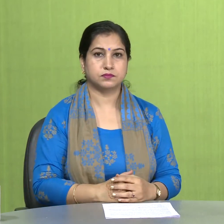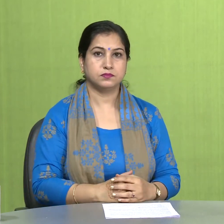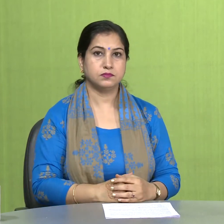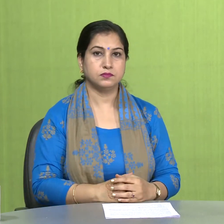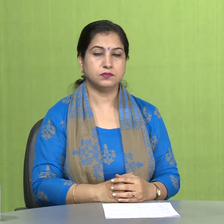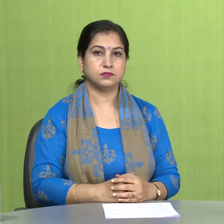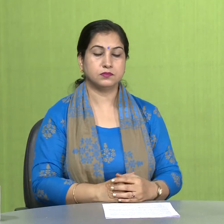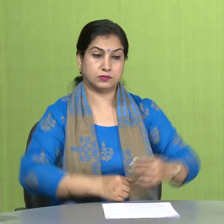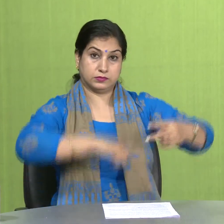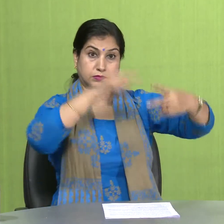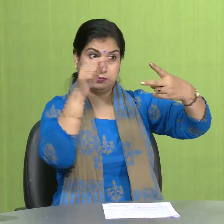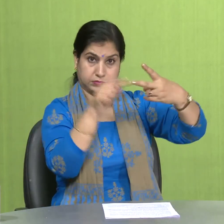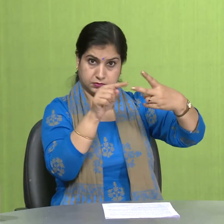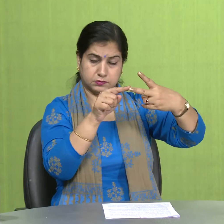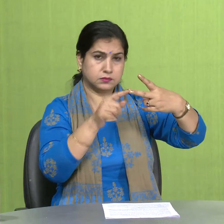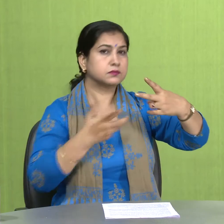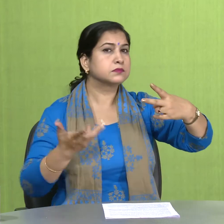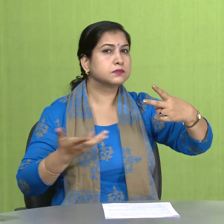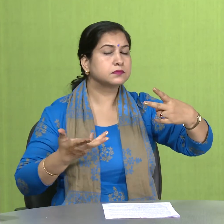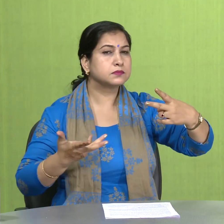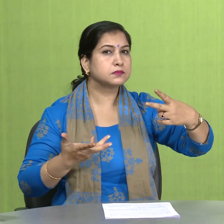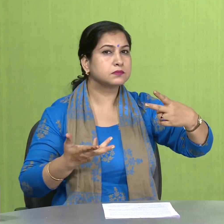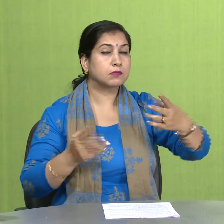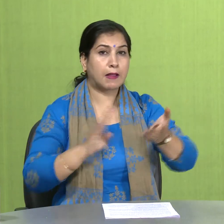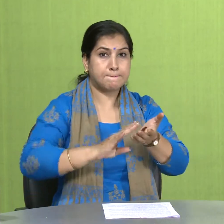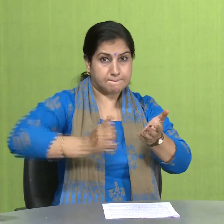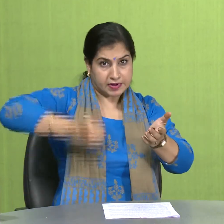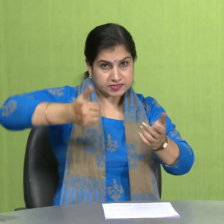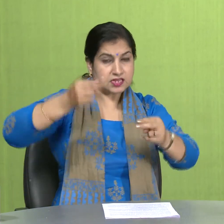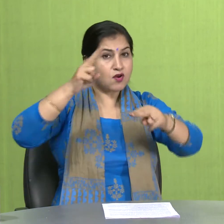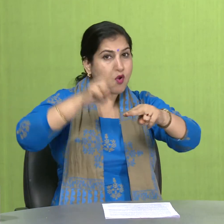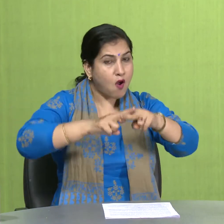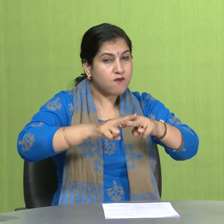The second category is Minister of State.